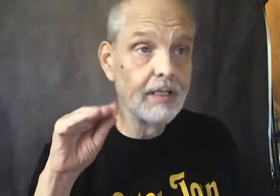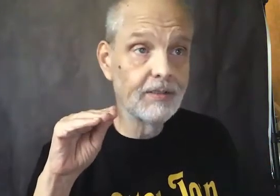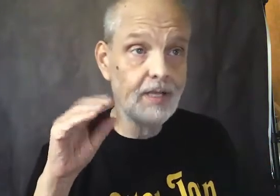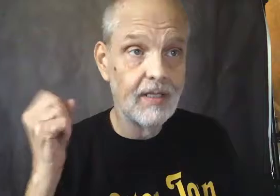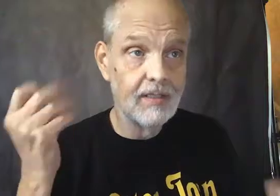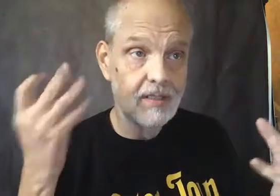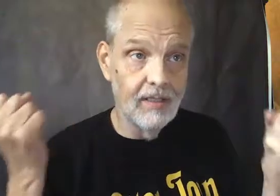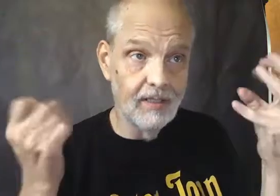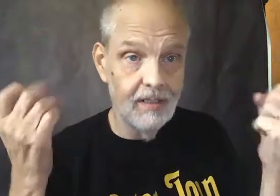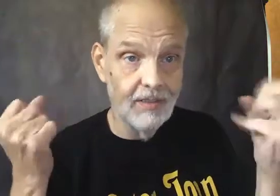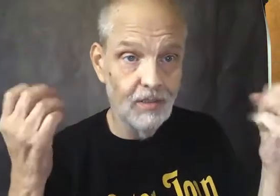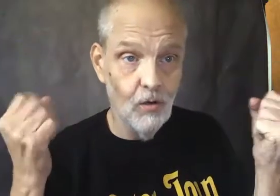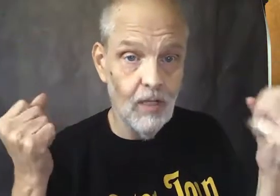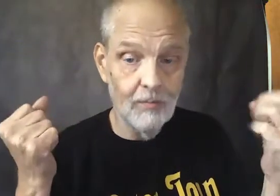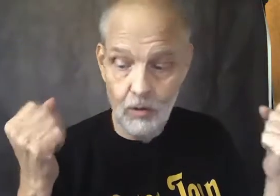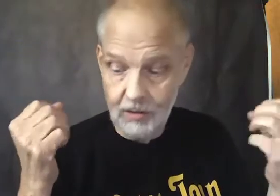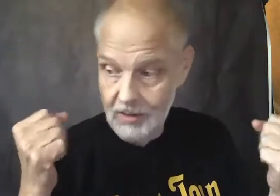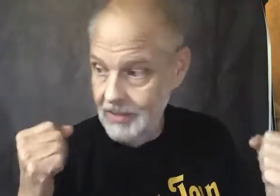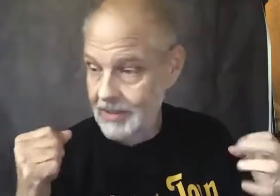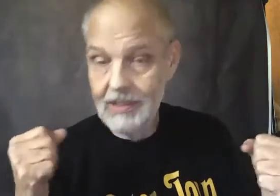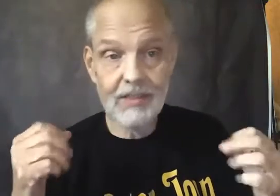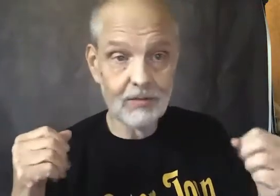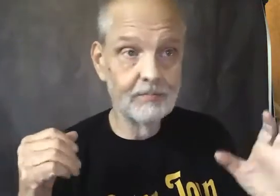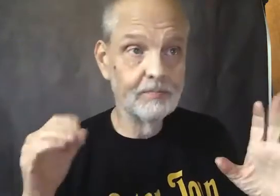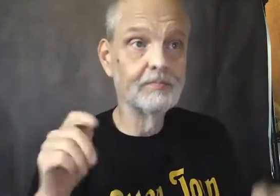less and this a whole lot more. So